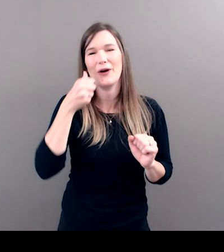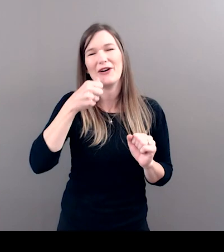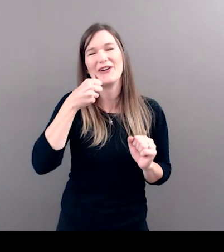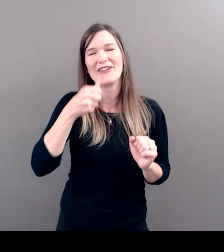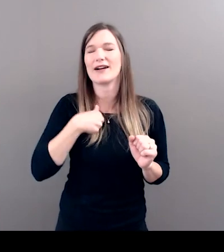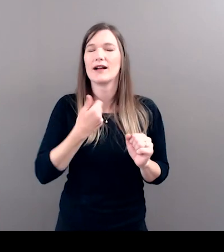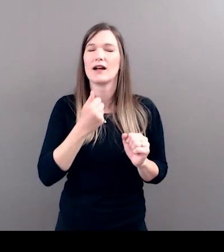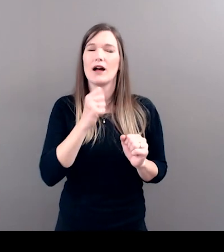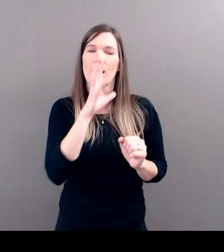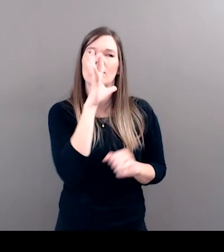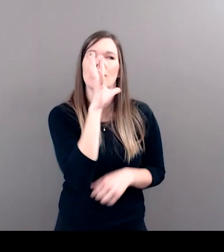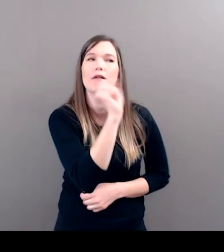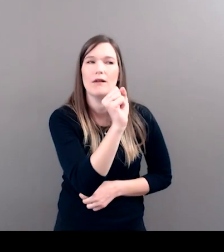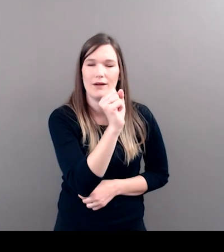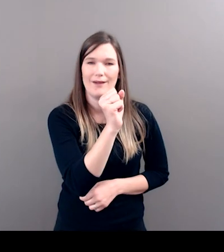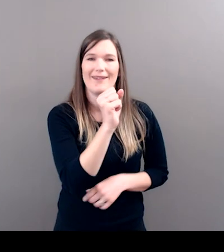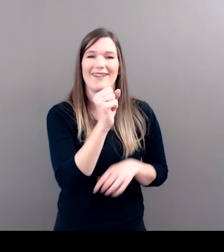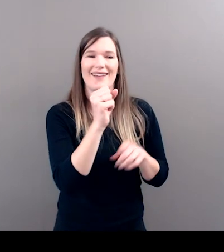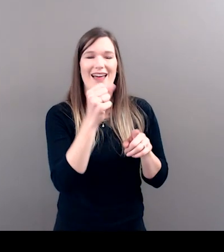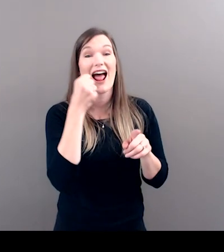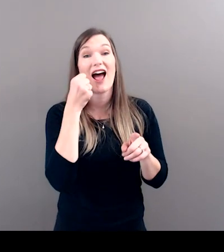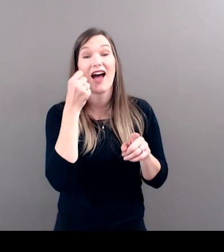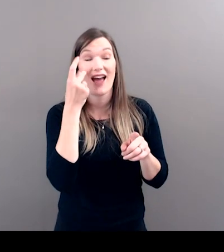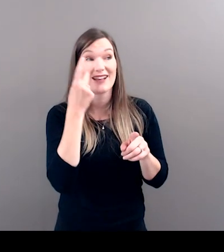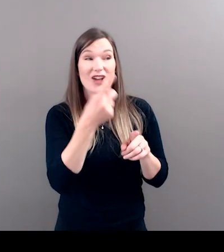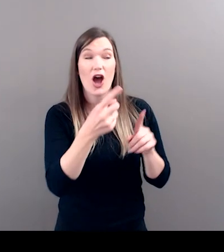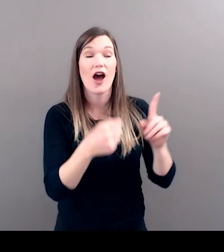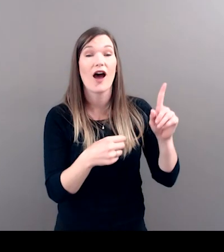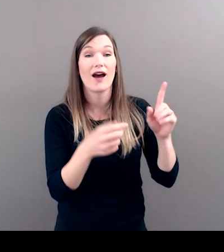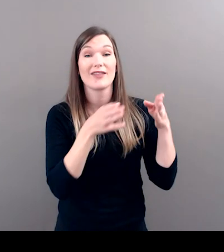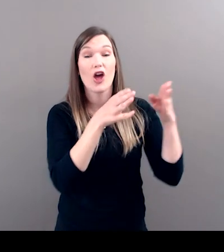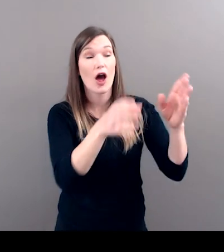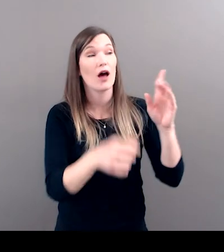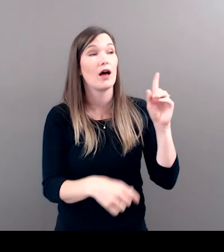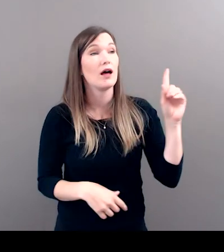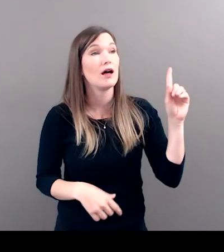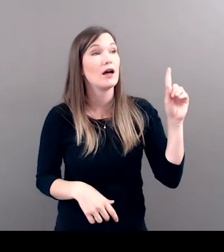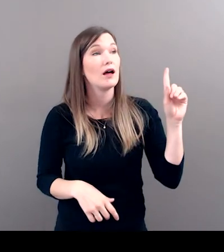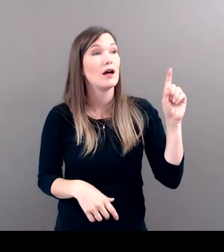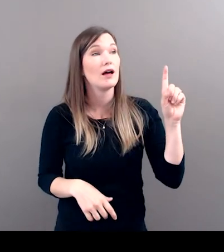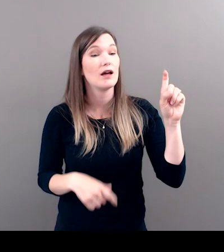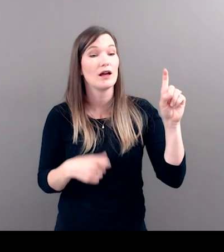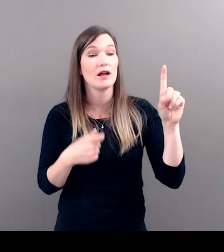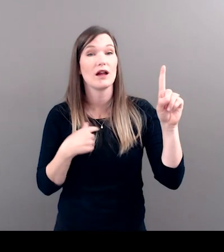And I used to see her in the hallway. And I would just walk like parallel.